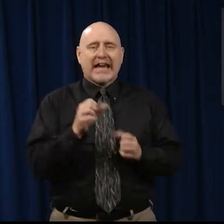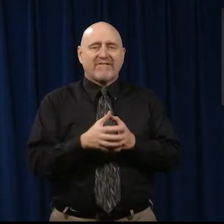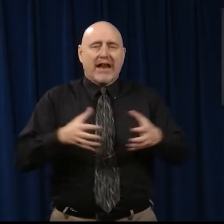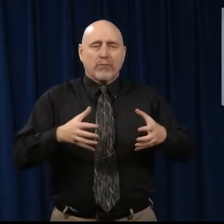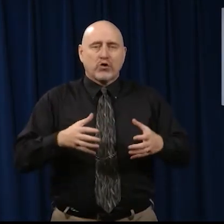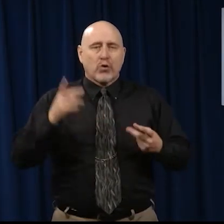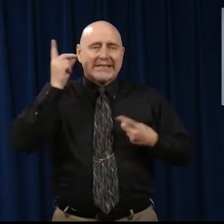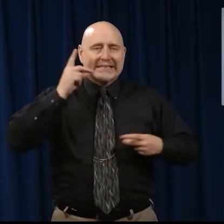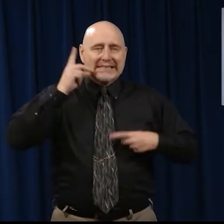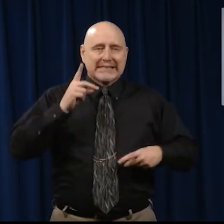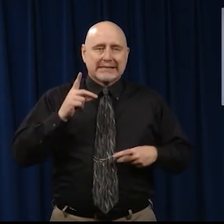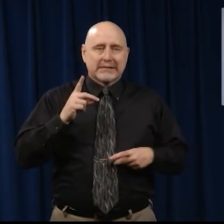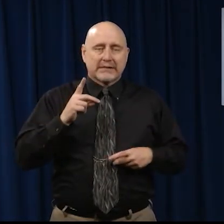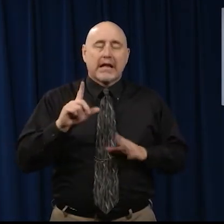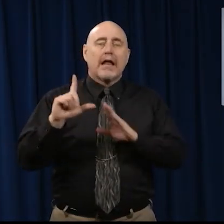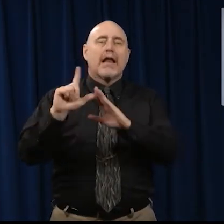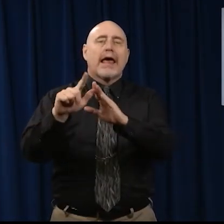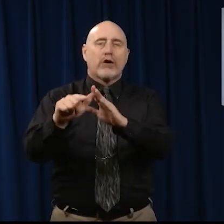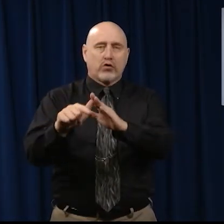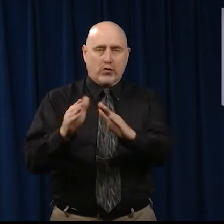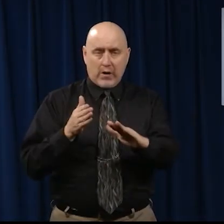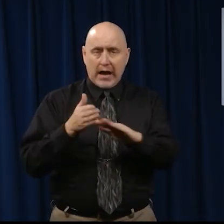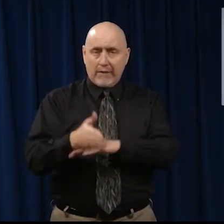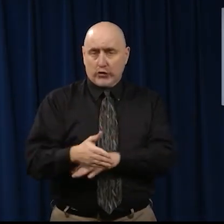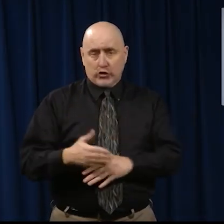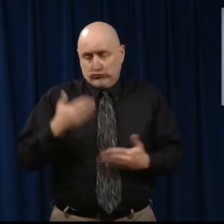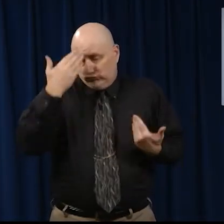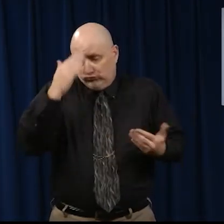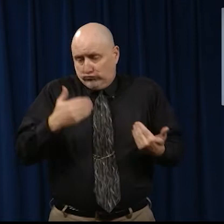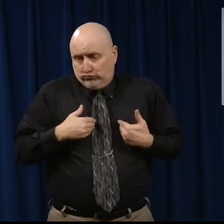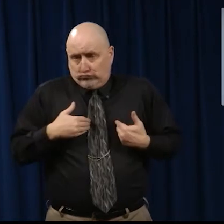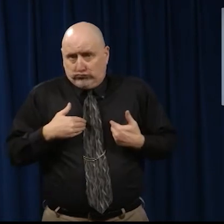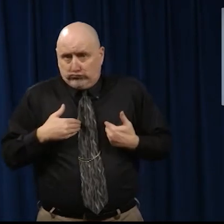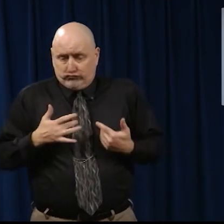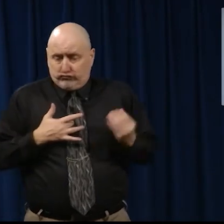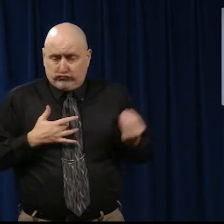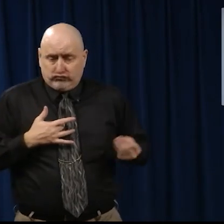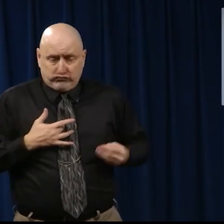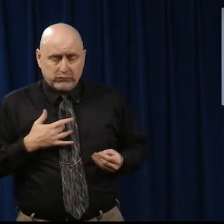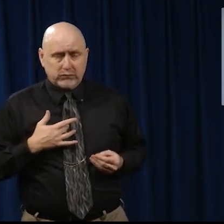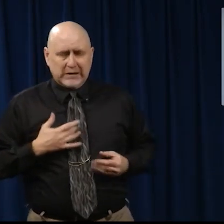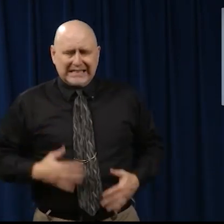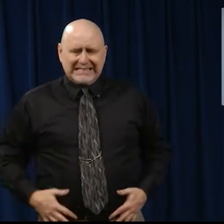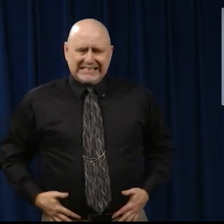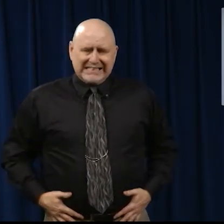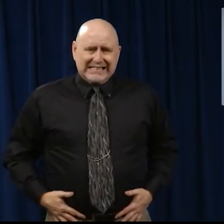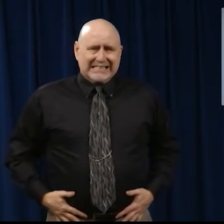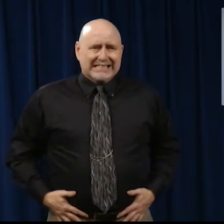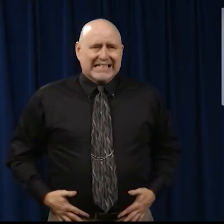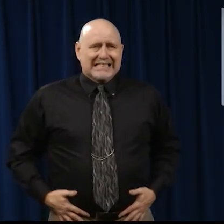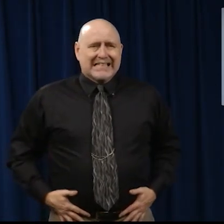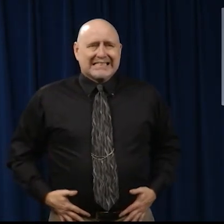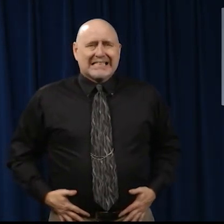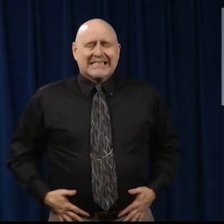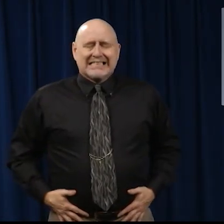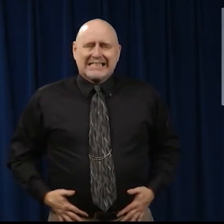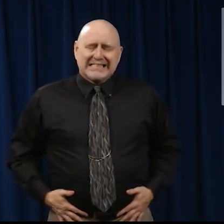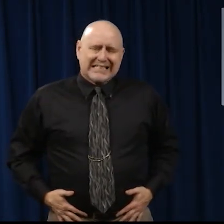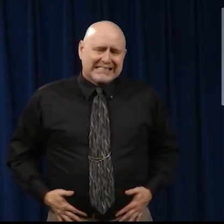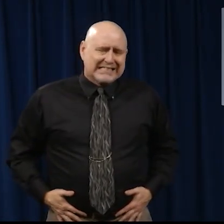inflammatory disease, where later on, after you didn't recognize that you had any symptoms, you will have severe